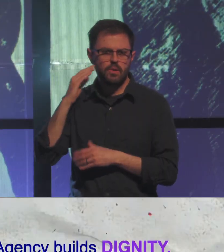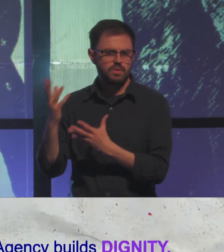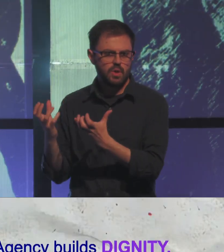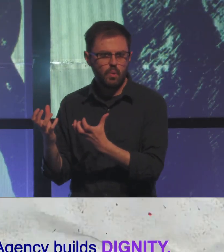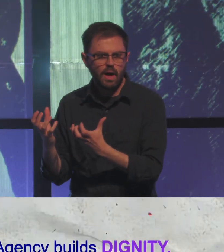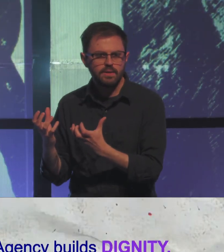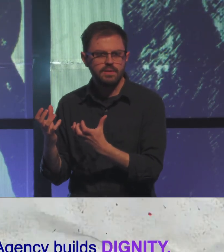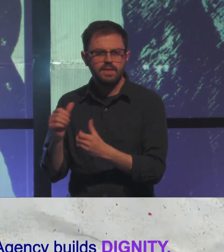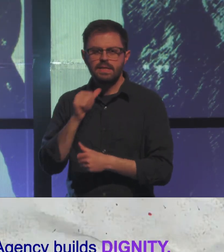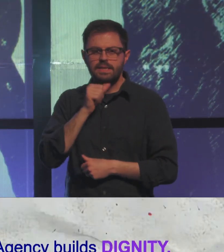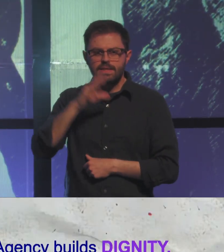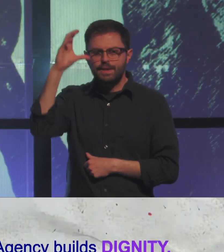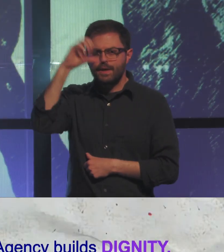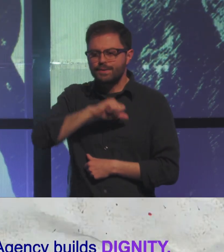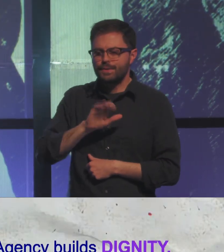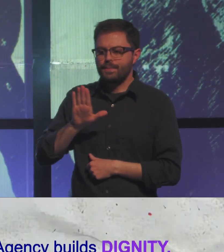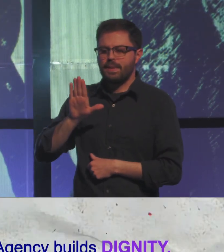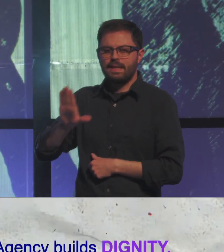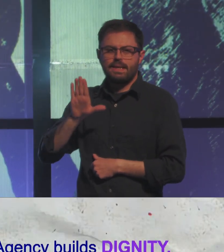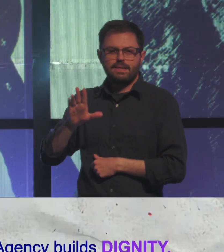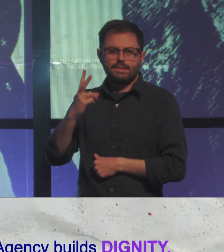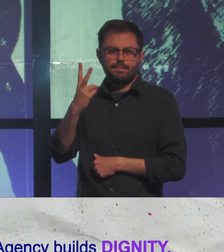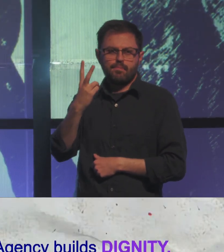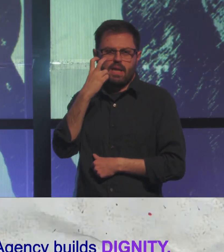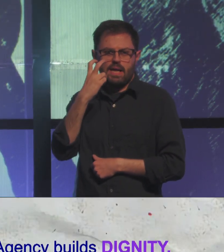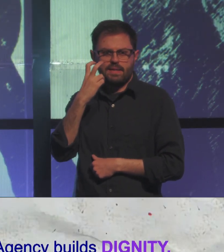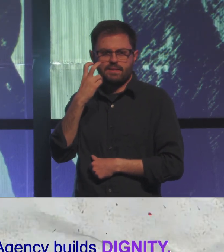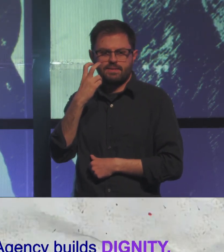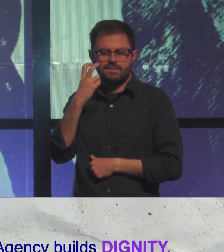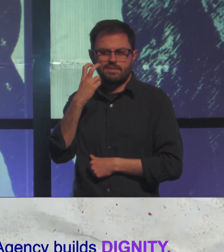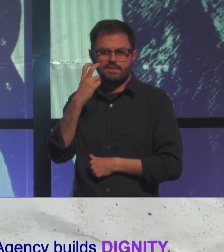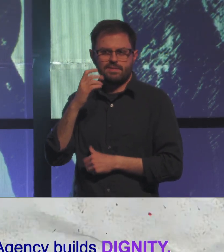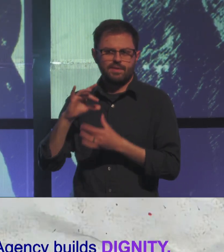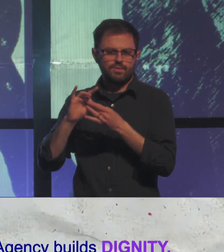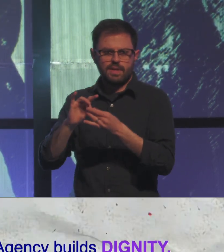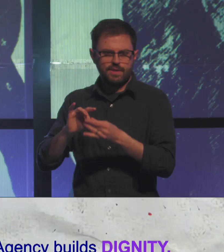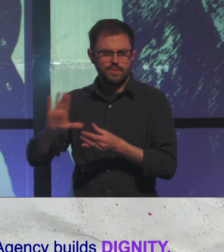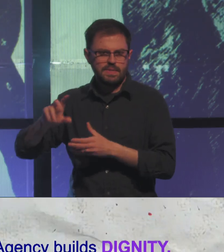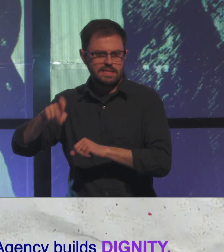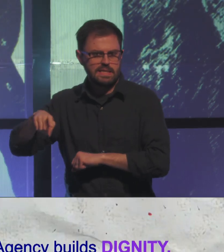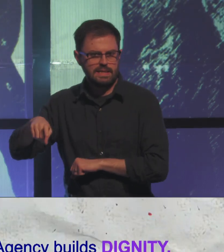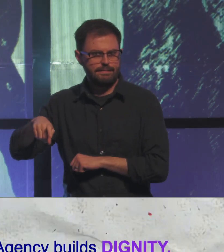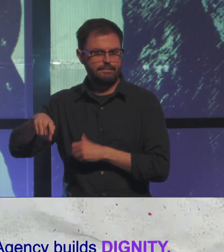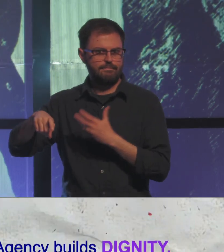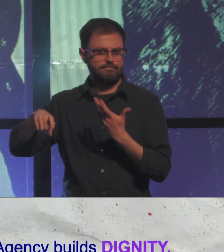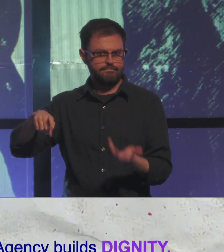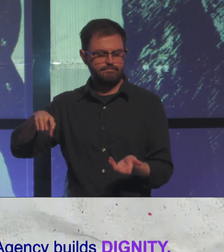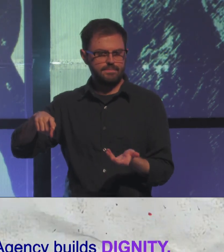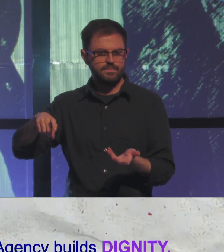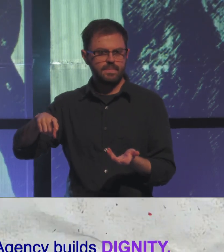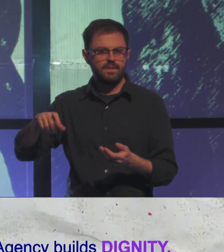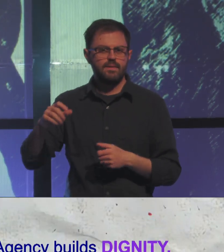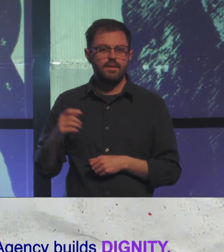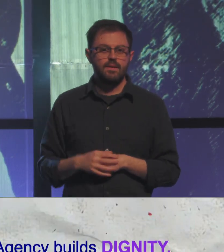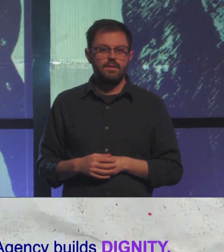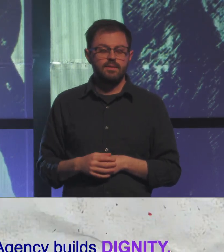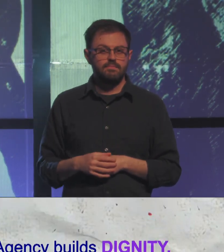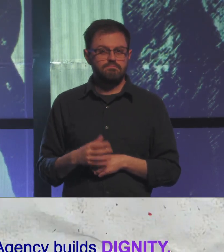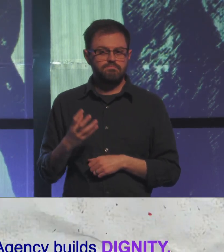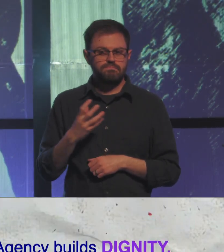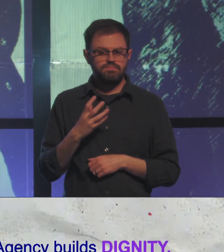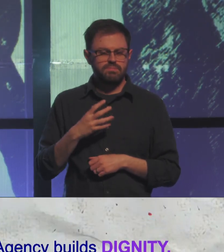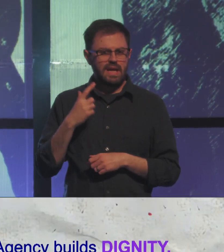man's condition is what this man needs. I think it is so interesting in our